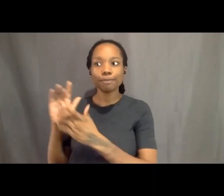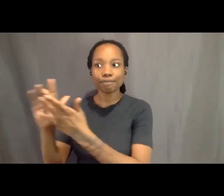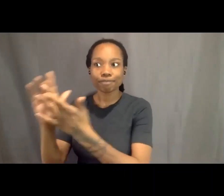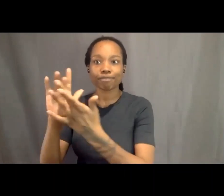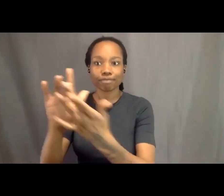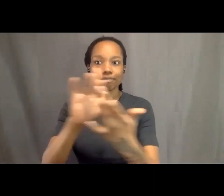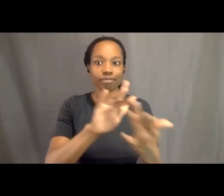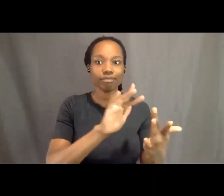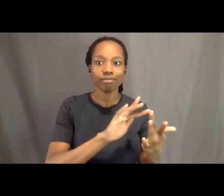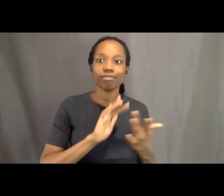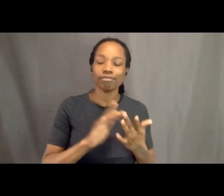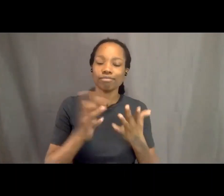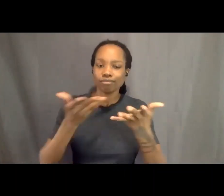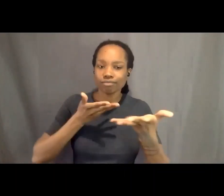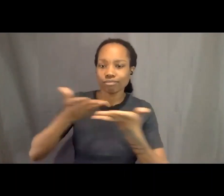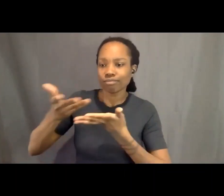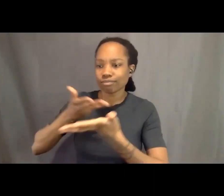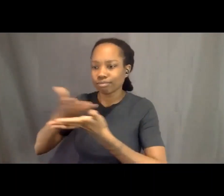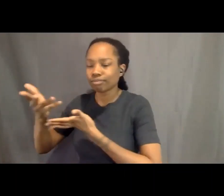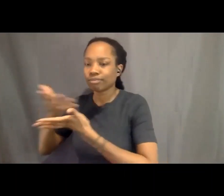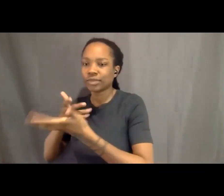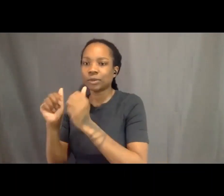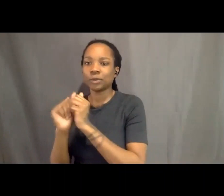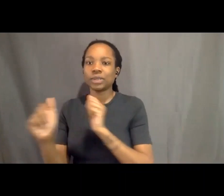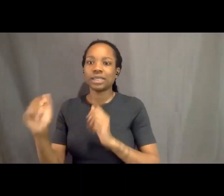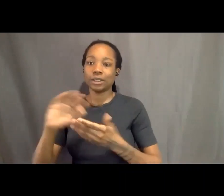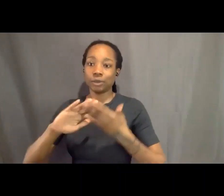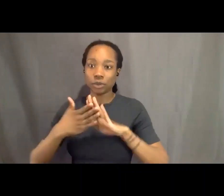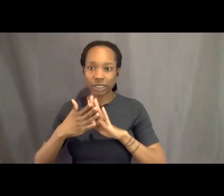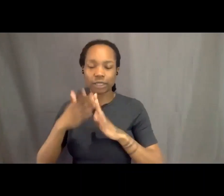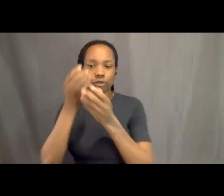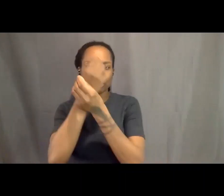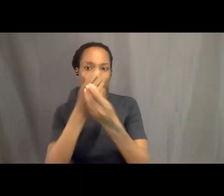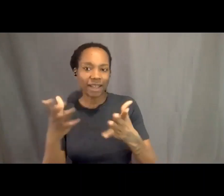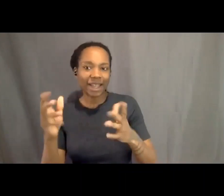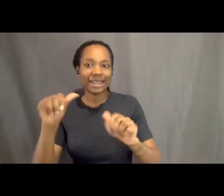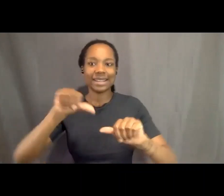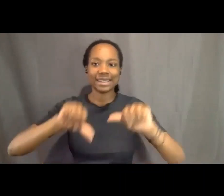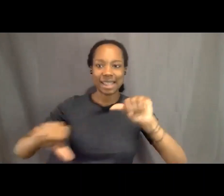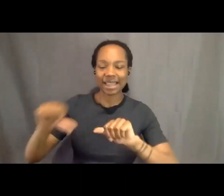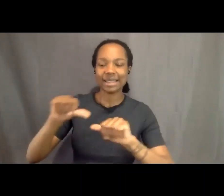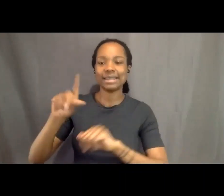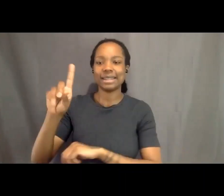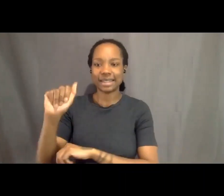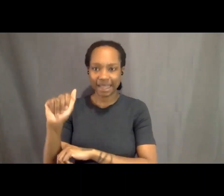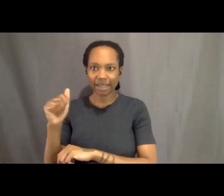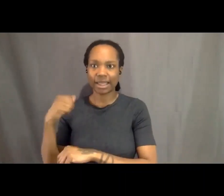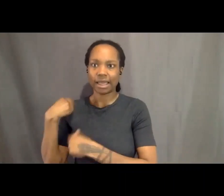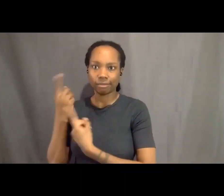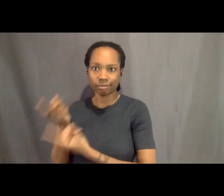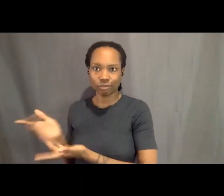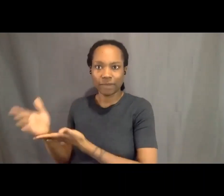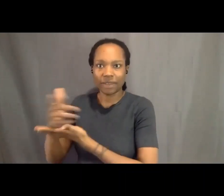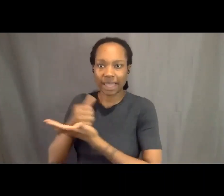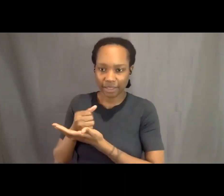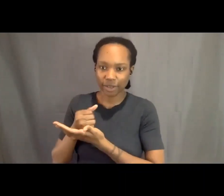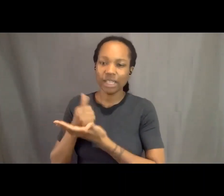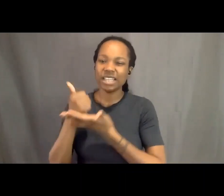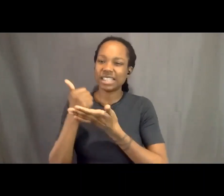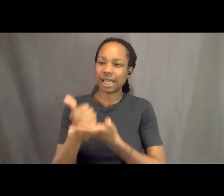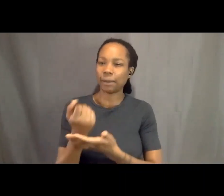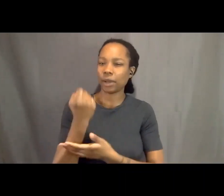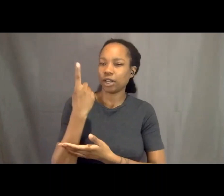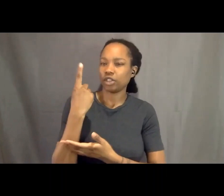science, that will give us the data that we have gathered and what we know is going on with COVID and the numbers. And then